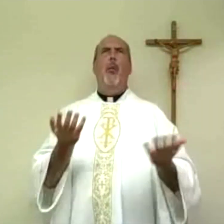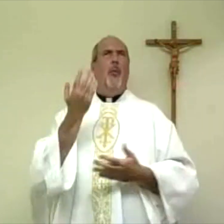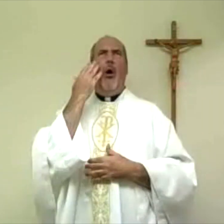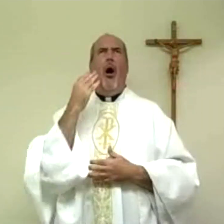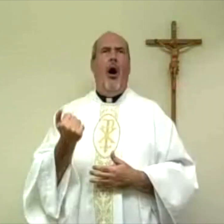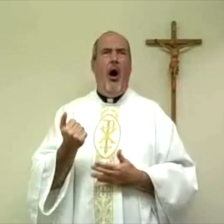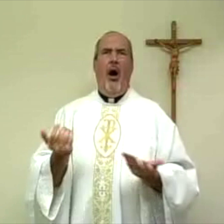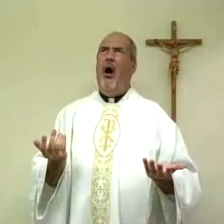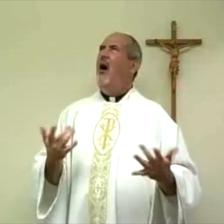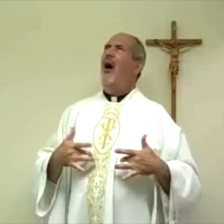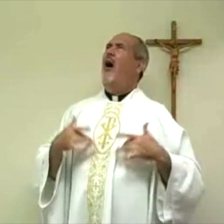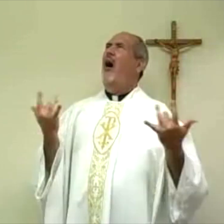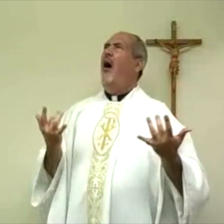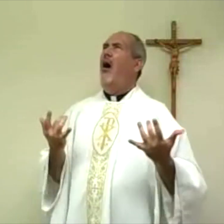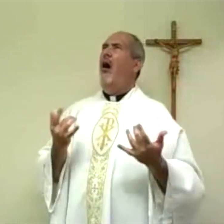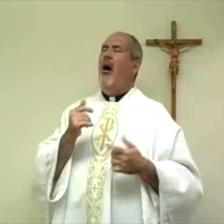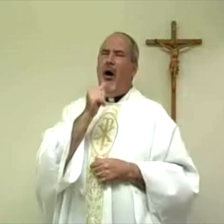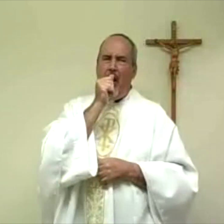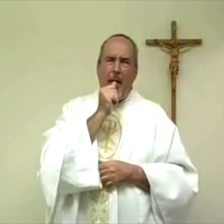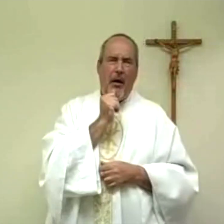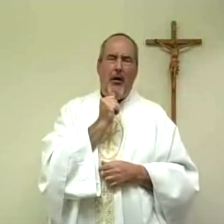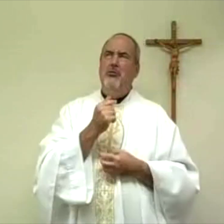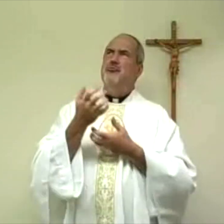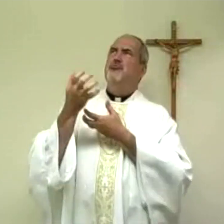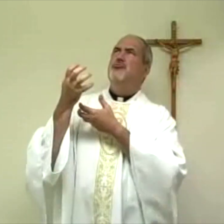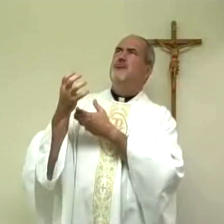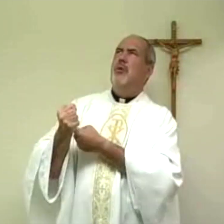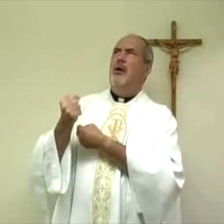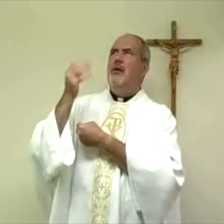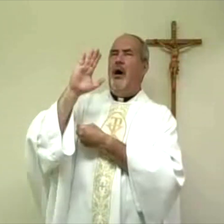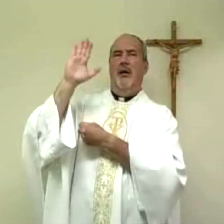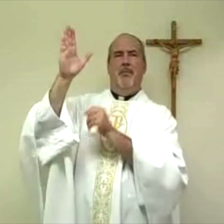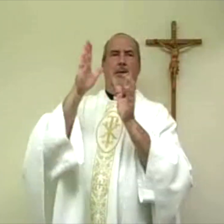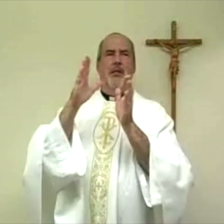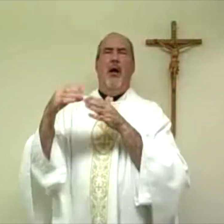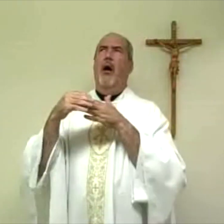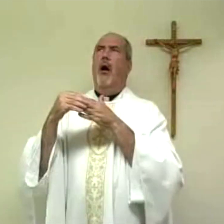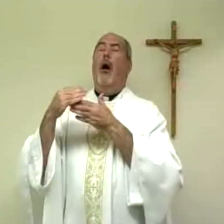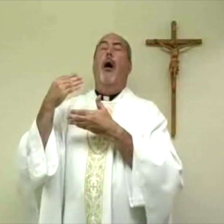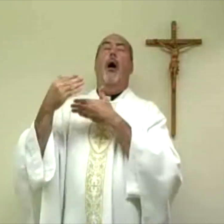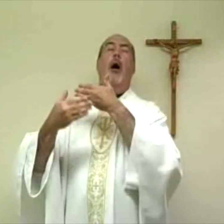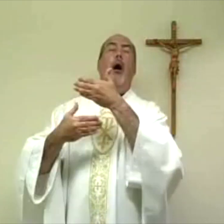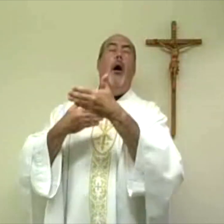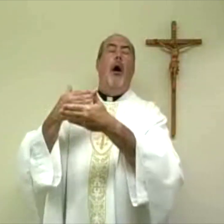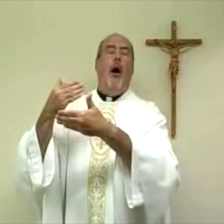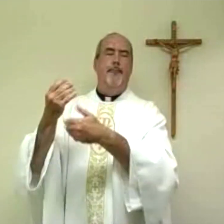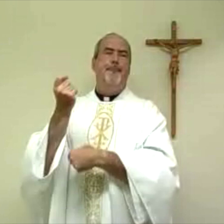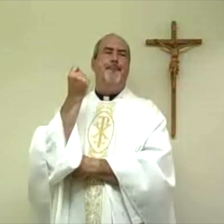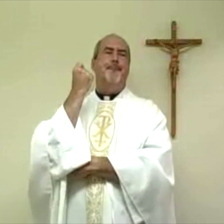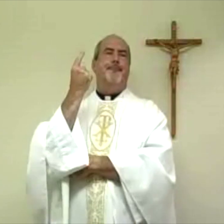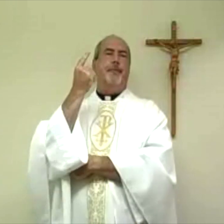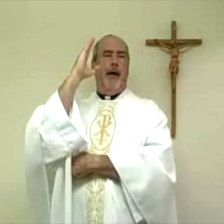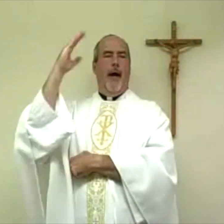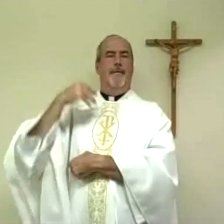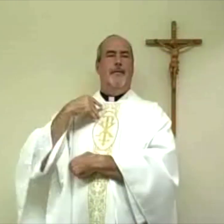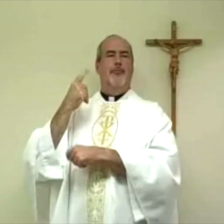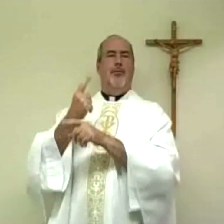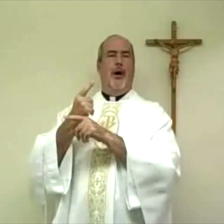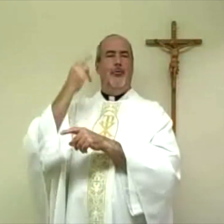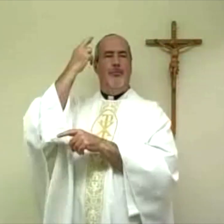are perfect go awry, and they ask God, "What's wrong?" But they have to trust God that He will lead them to the path